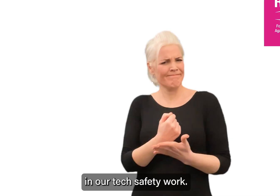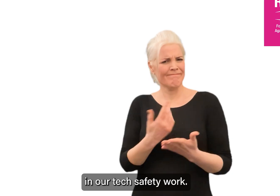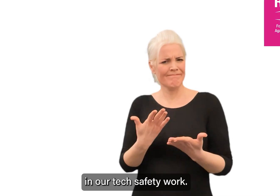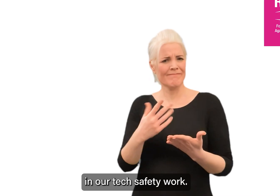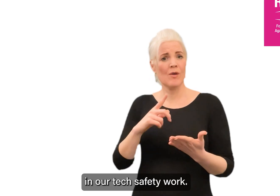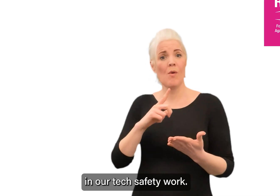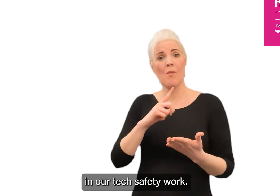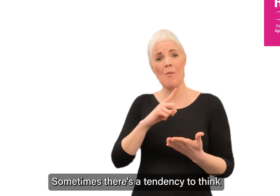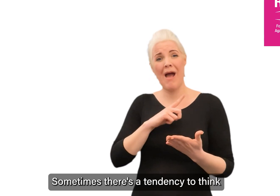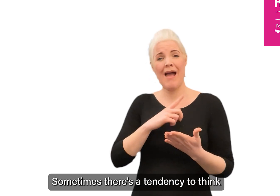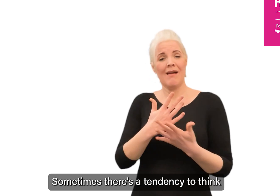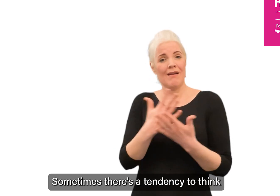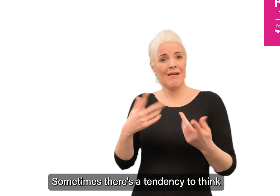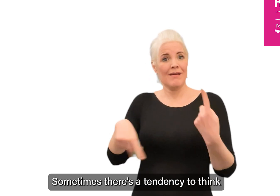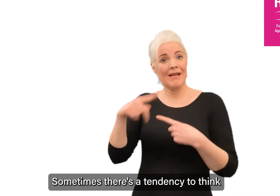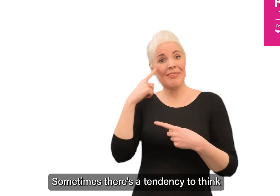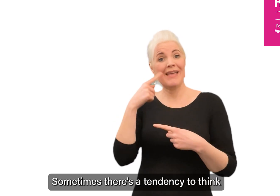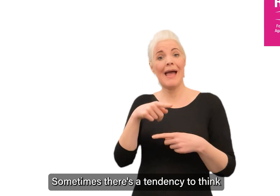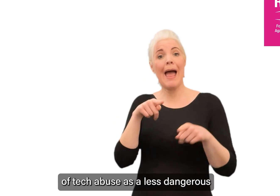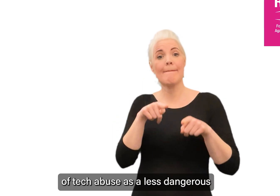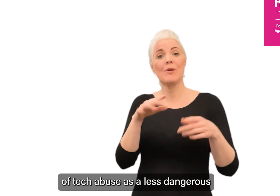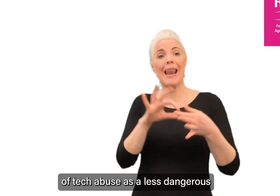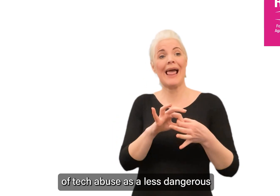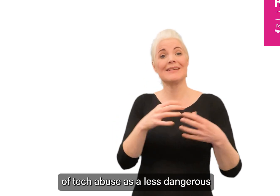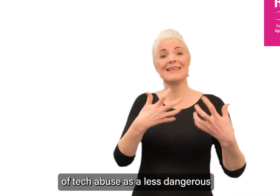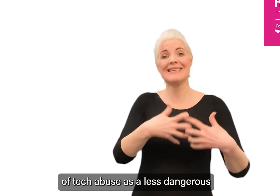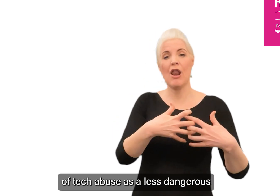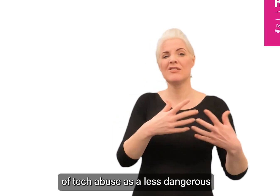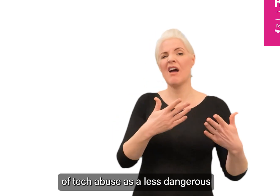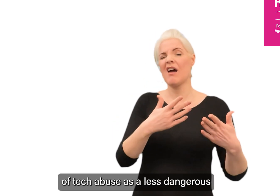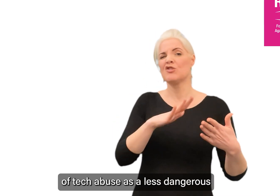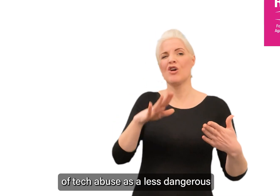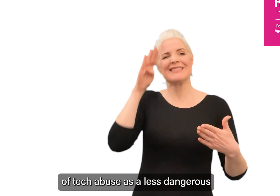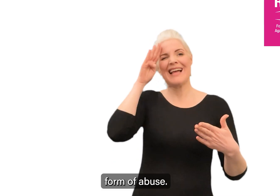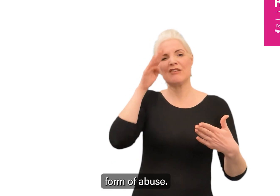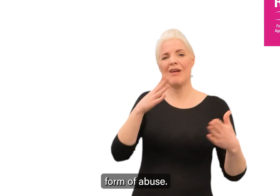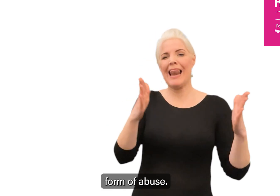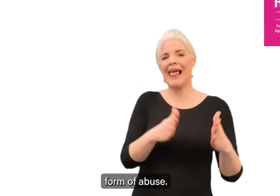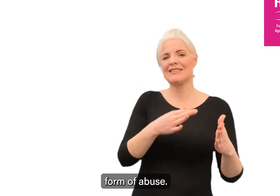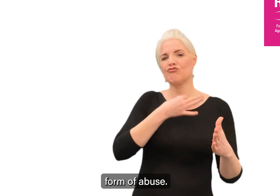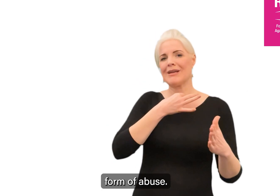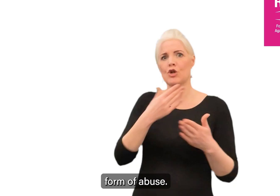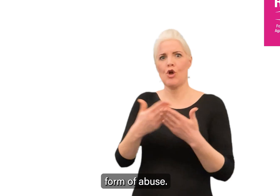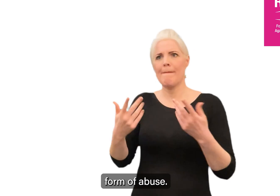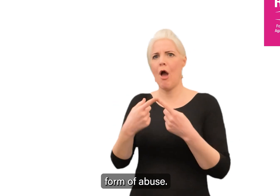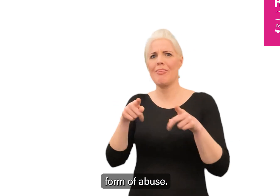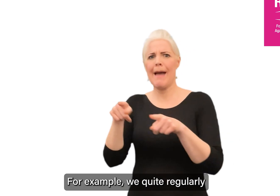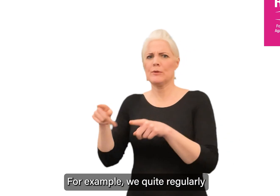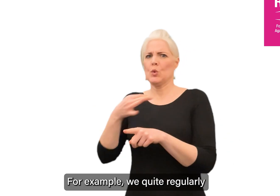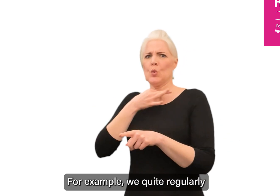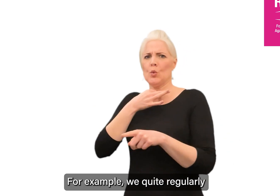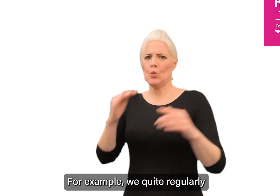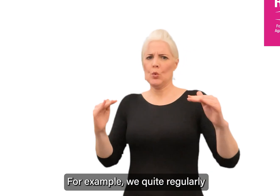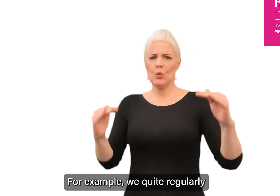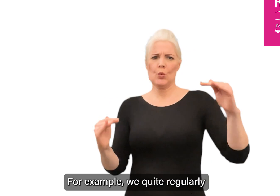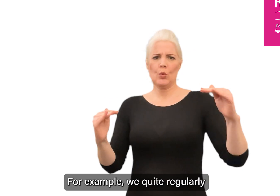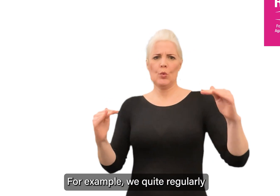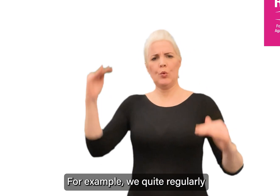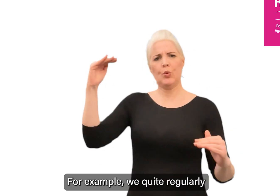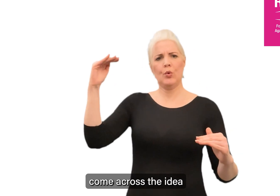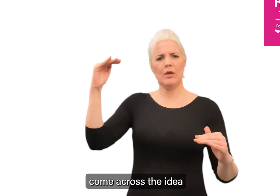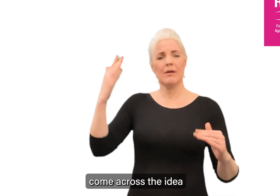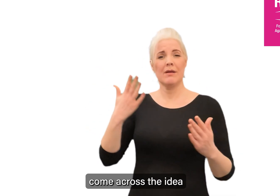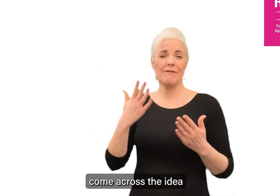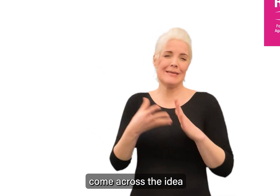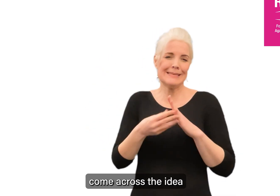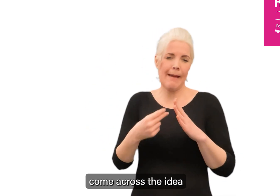work. Sometimes there's a tendency to think of tech abuse as a less dangerous form of abuse. For example, we quite